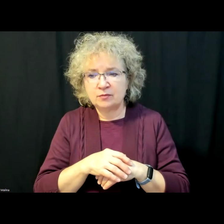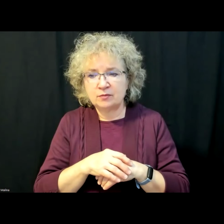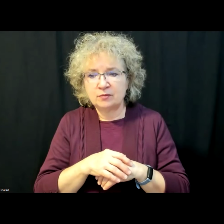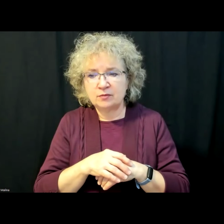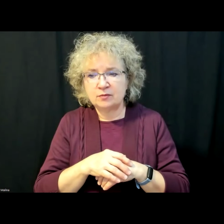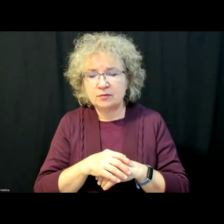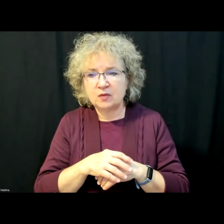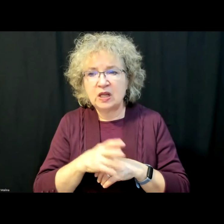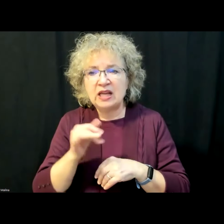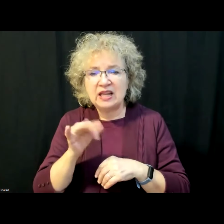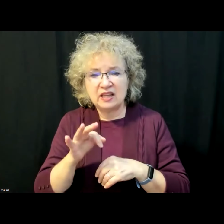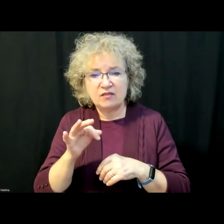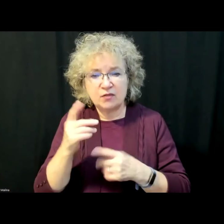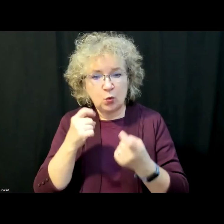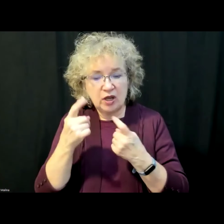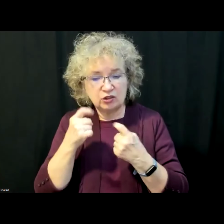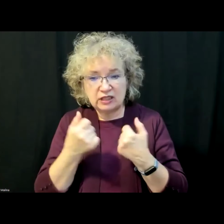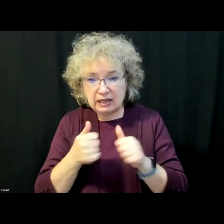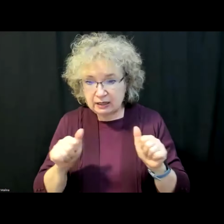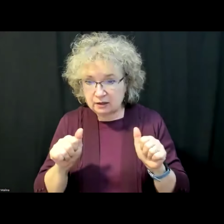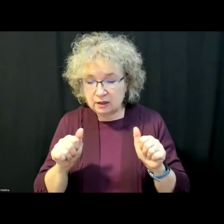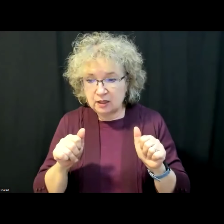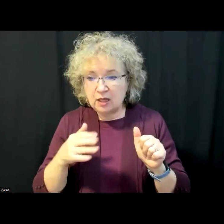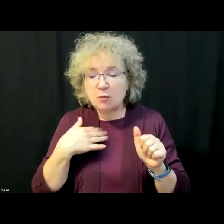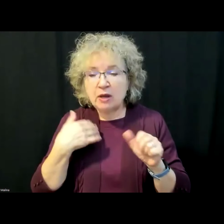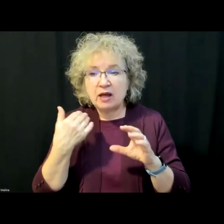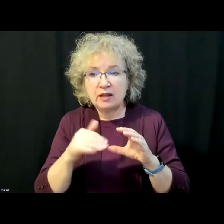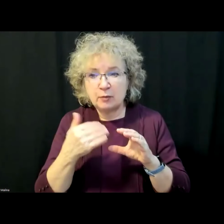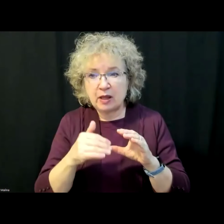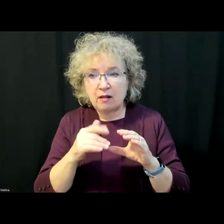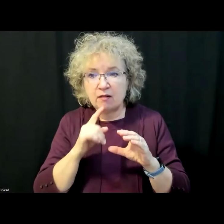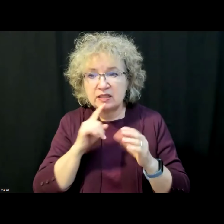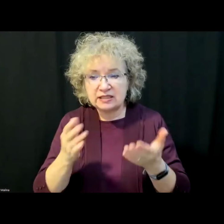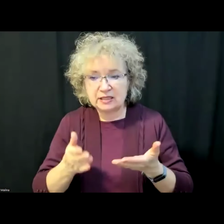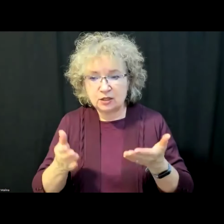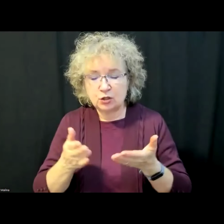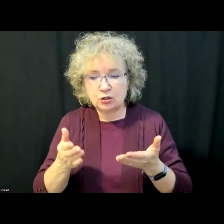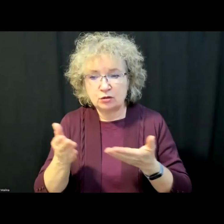Um, and if you have any questions, um, and email address is here.